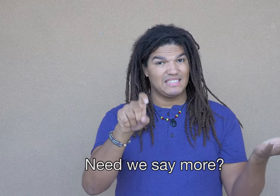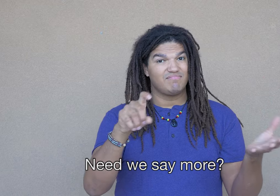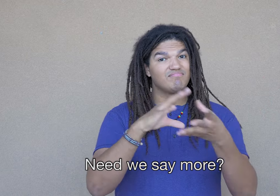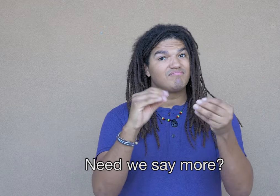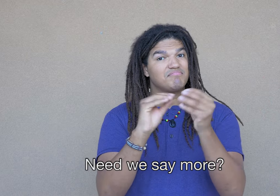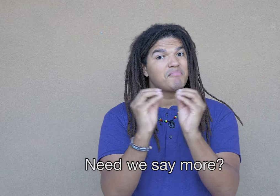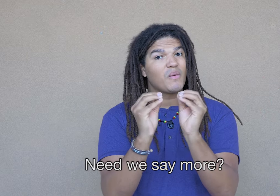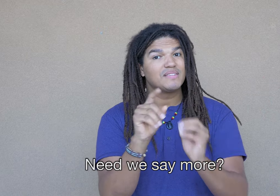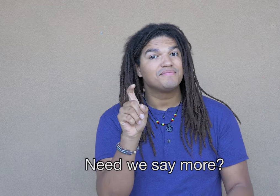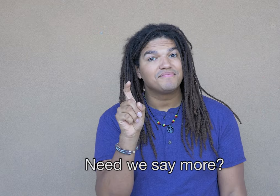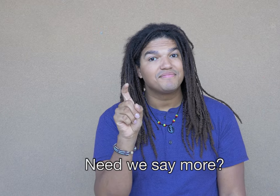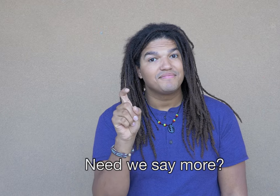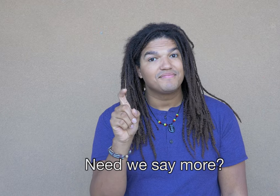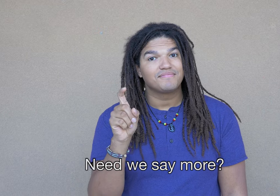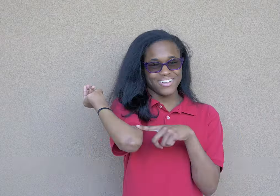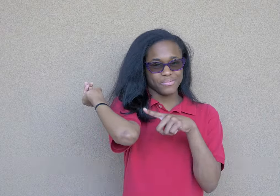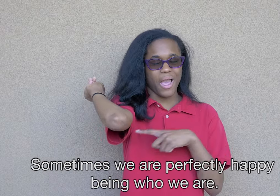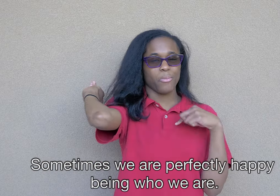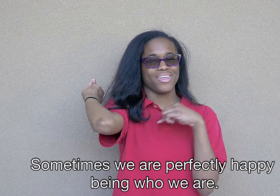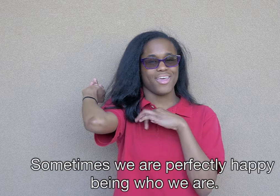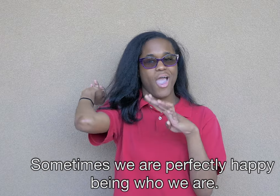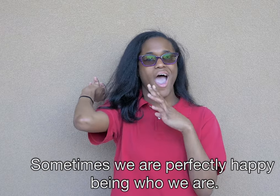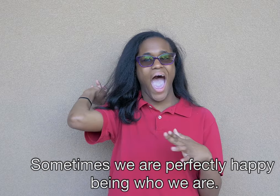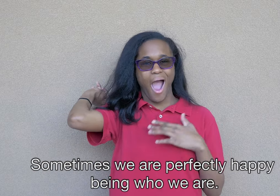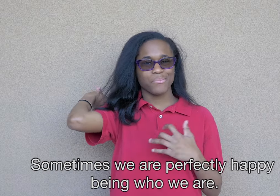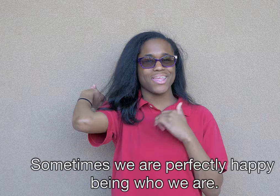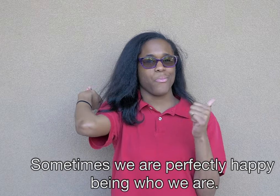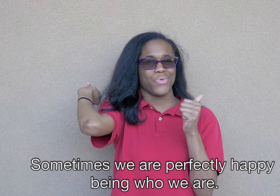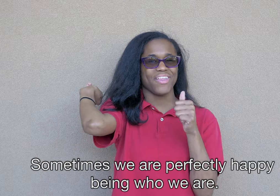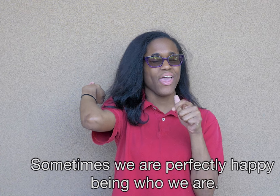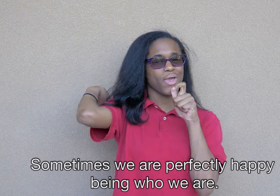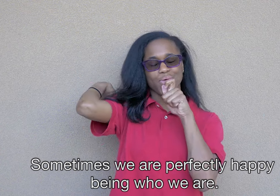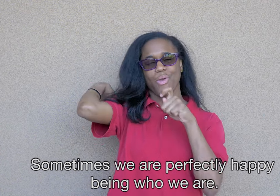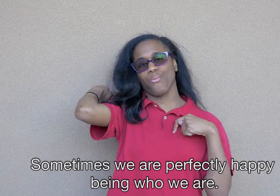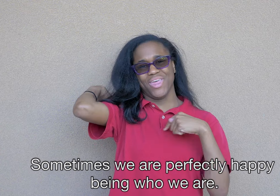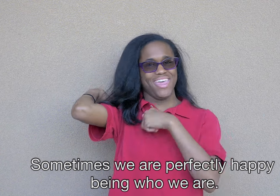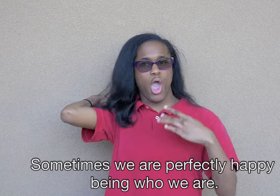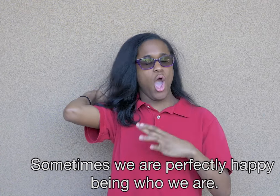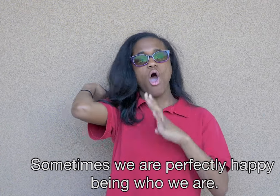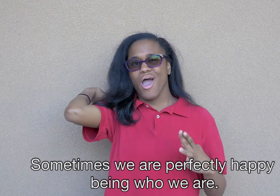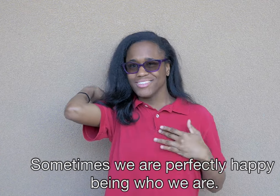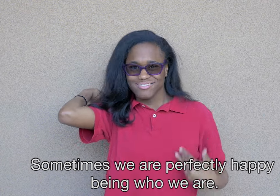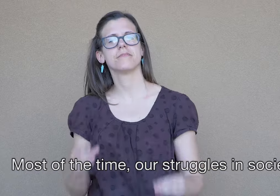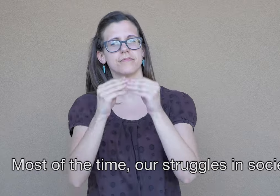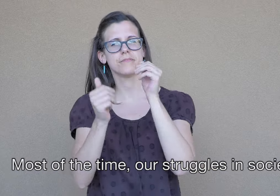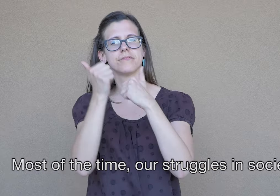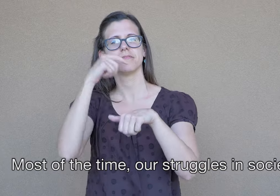Need we say more? Sometimes we're perfectly happy being who we are. Most of the